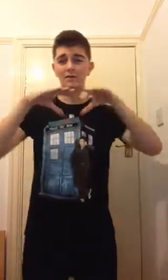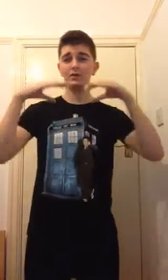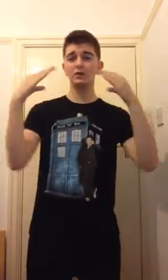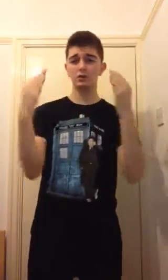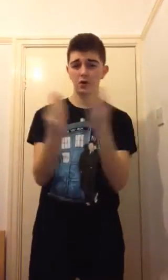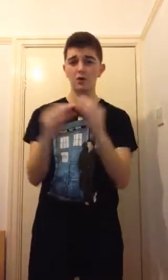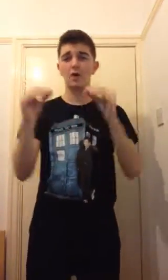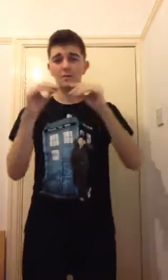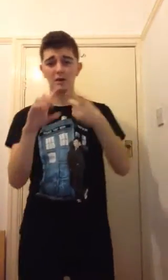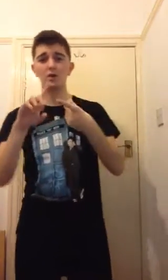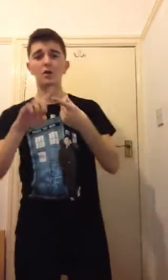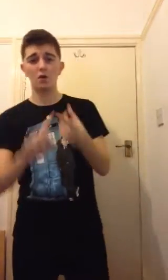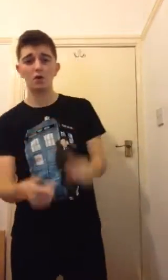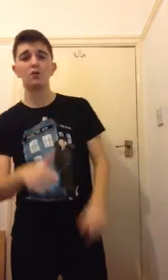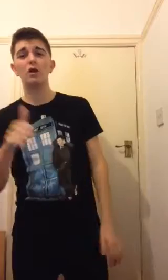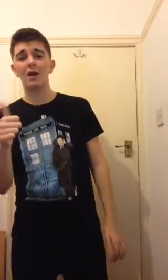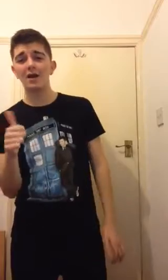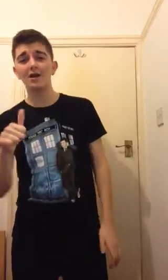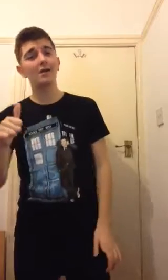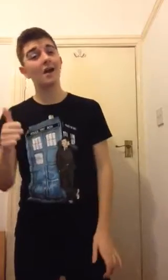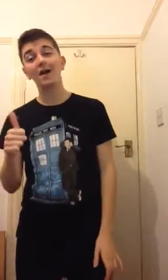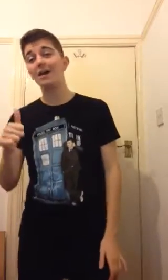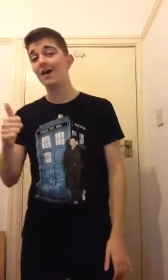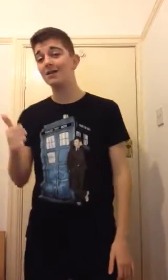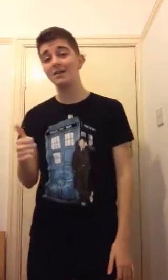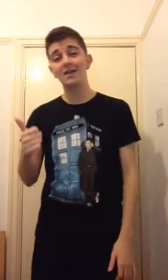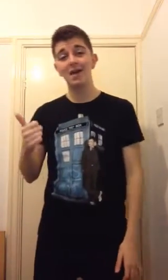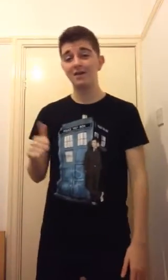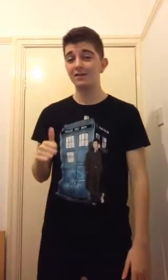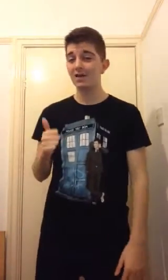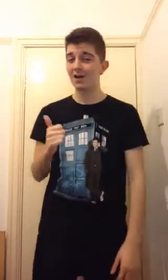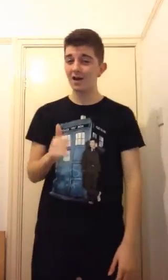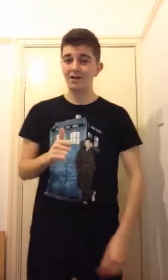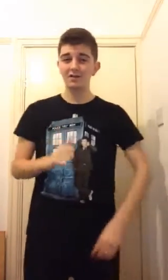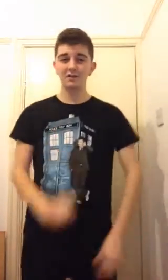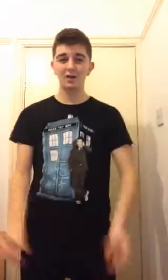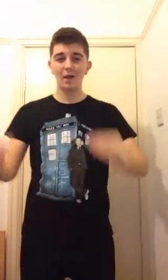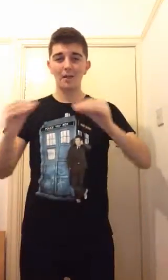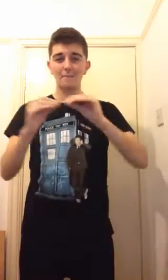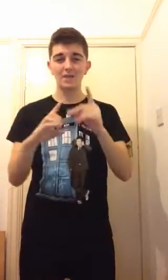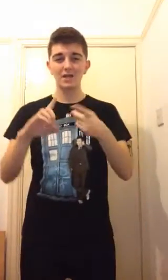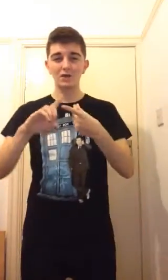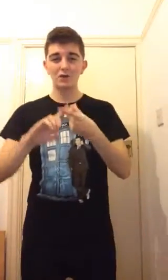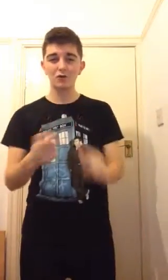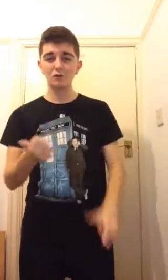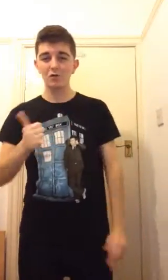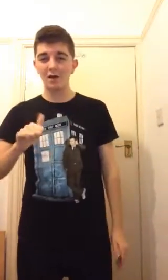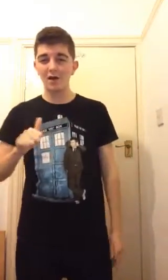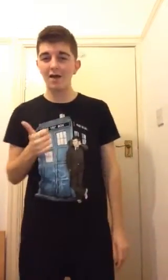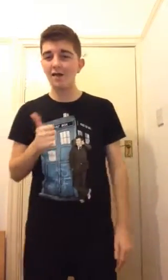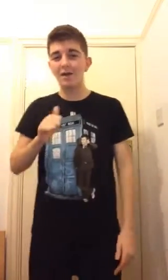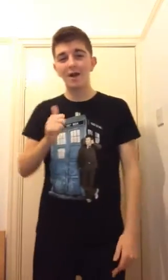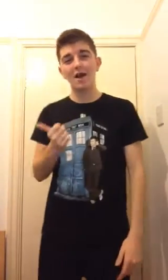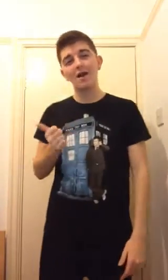everything's gonna be alright. I, I, I, I, I. Be alright. I,